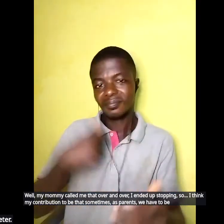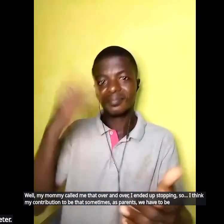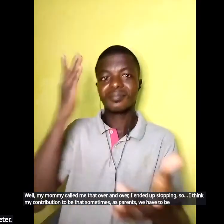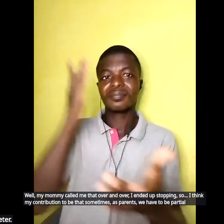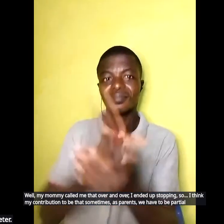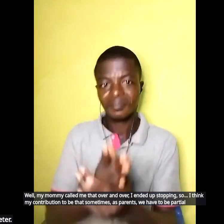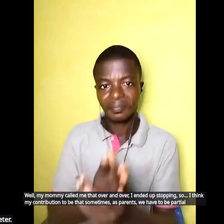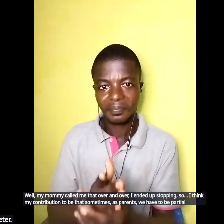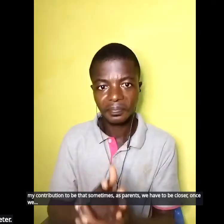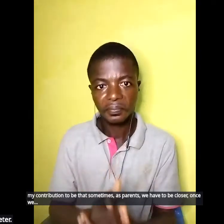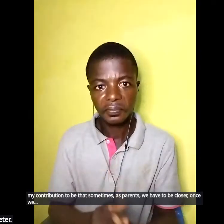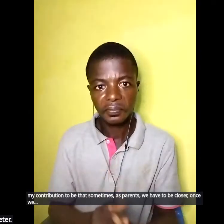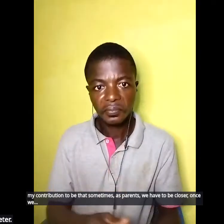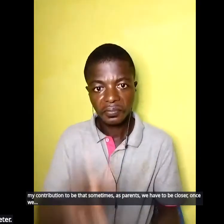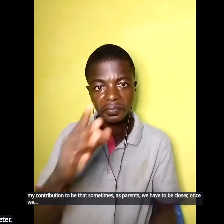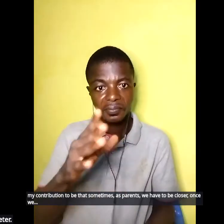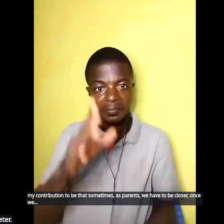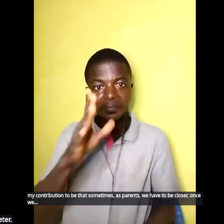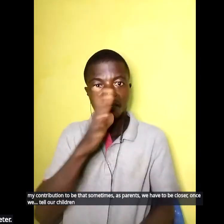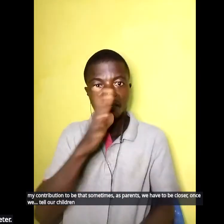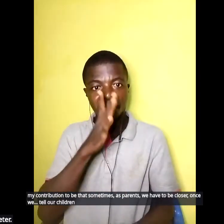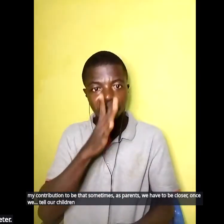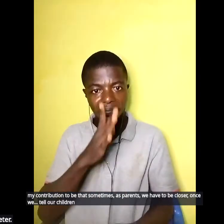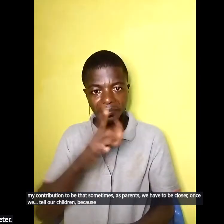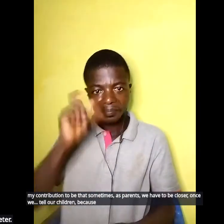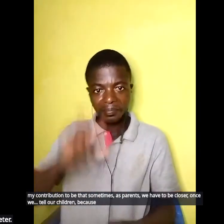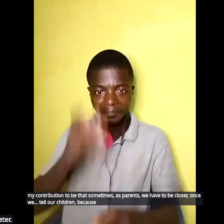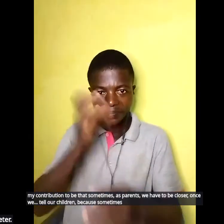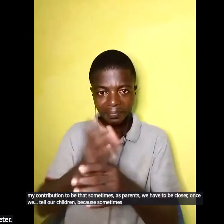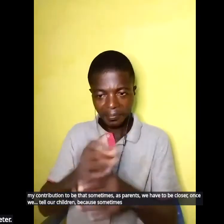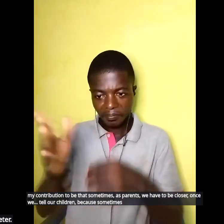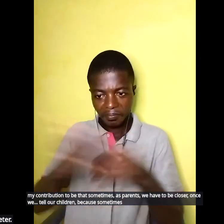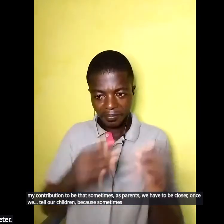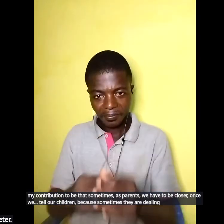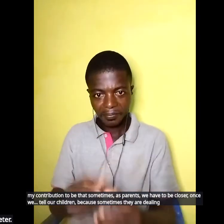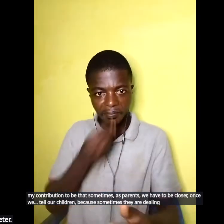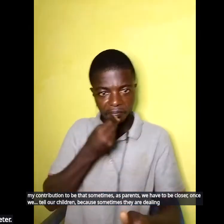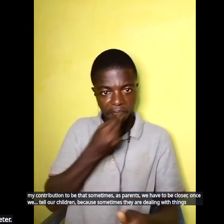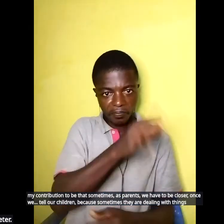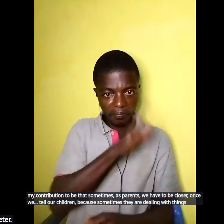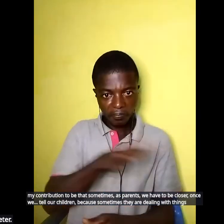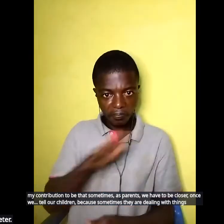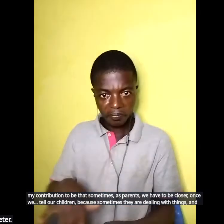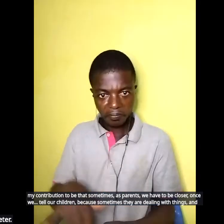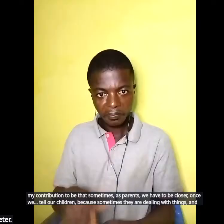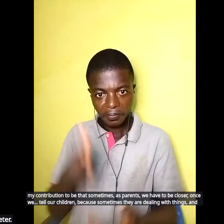we tell our children, because sometimes they are dealing with things and their